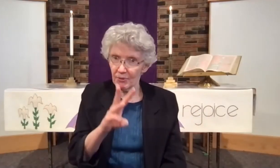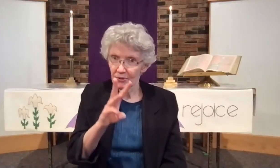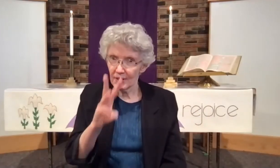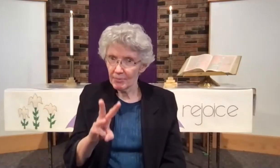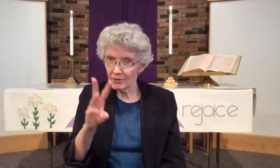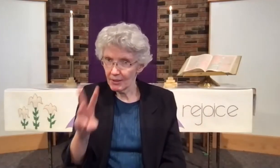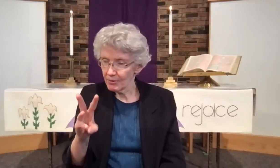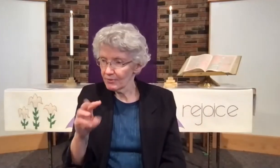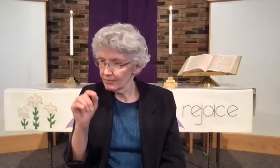at